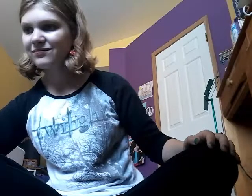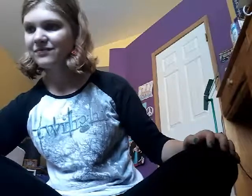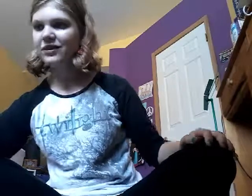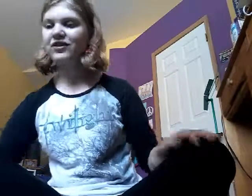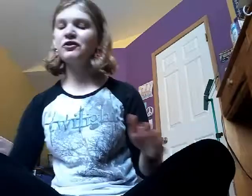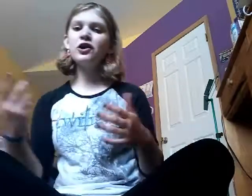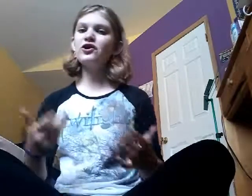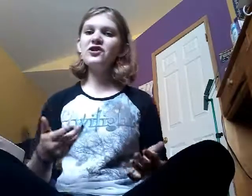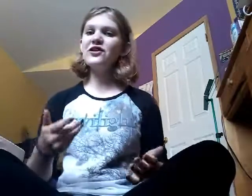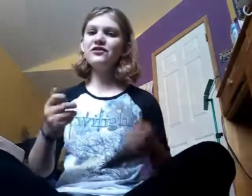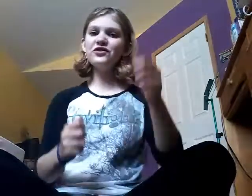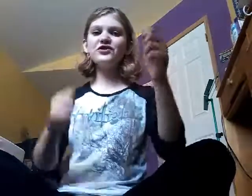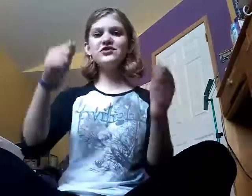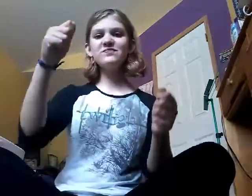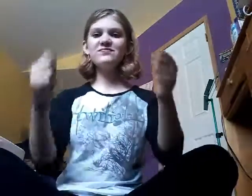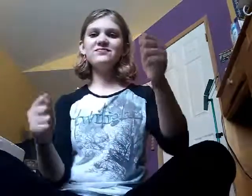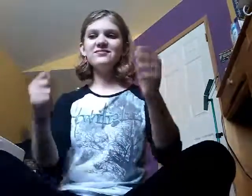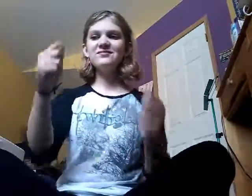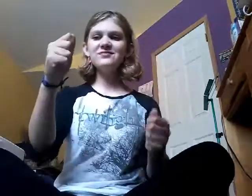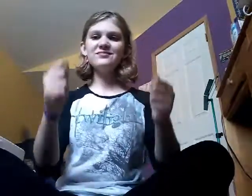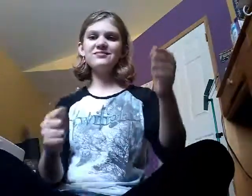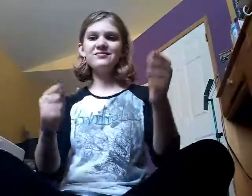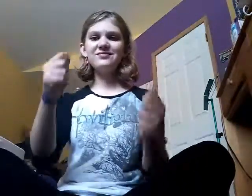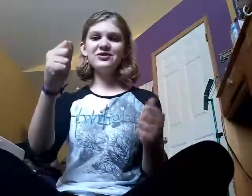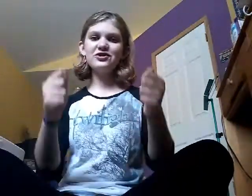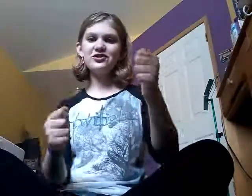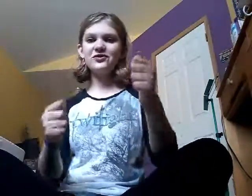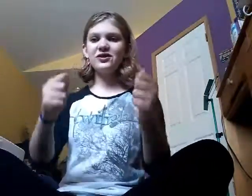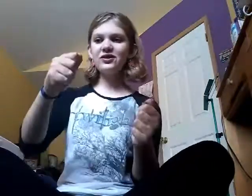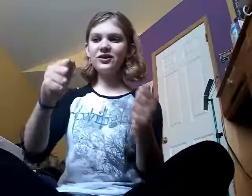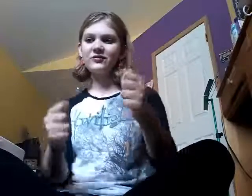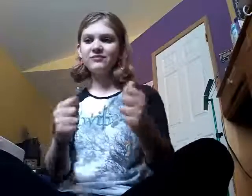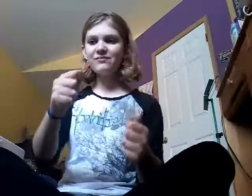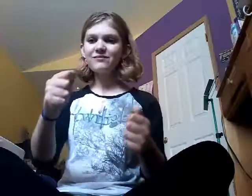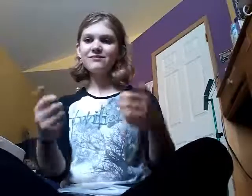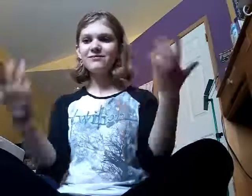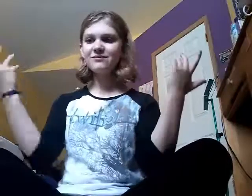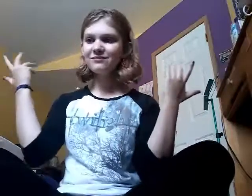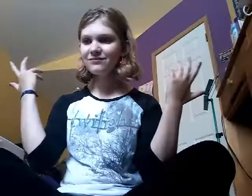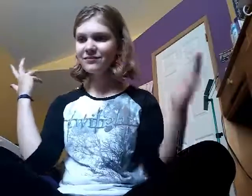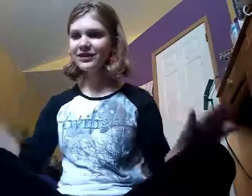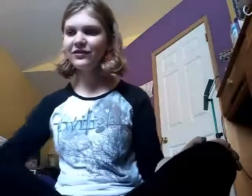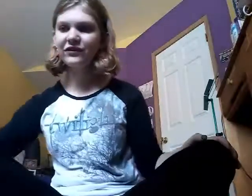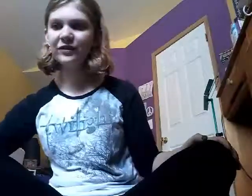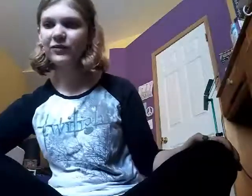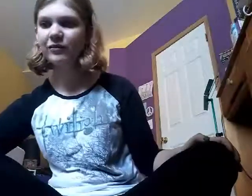And so, car drive is just, you're just going on a car. It's the same thing.